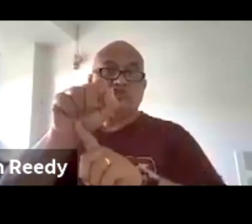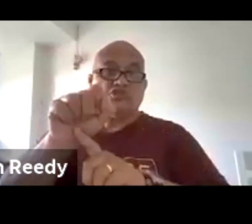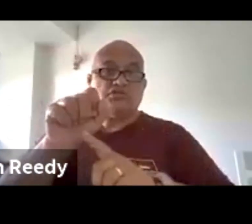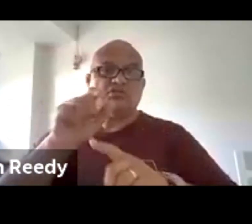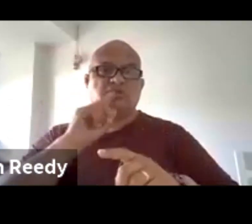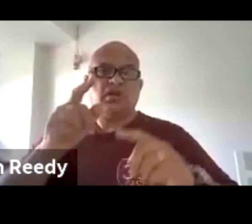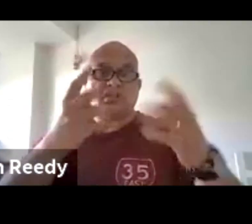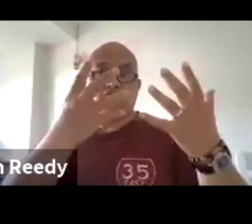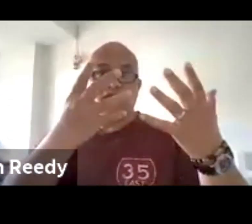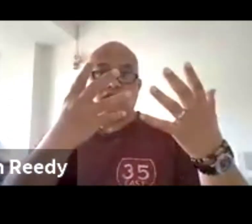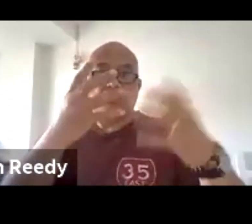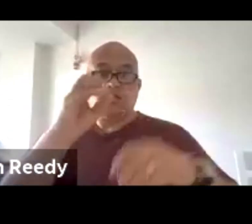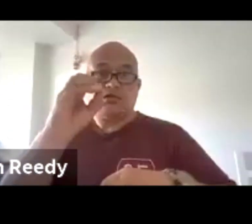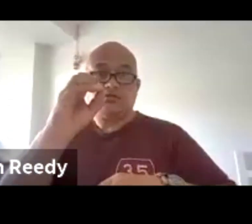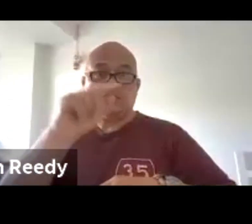Here in Aotearoa,